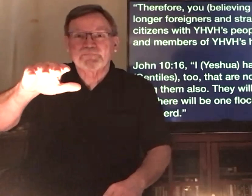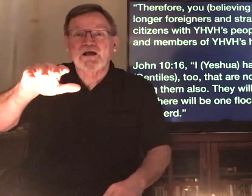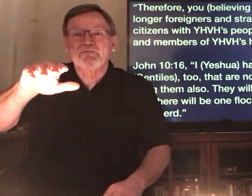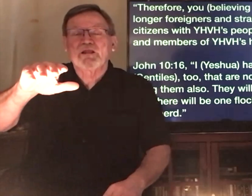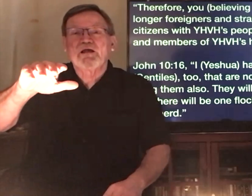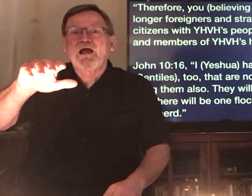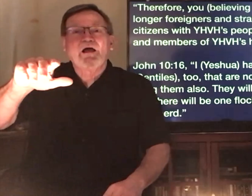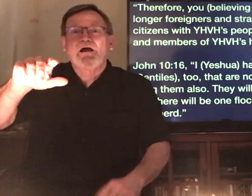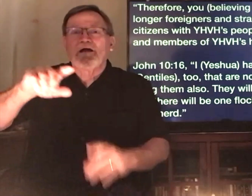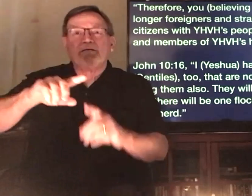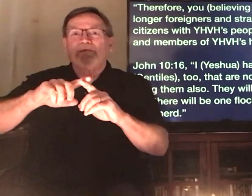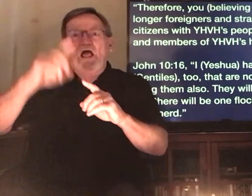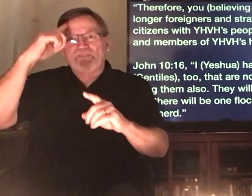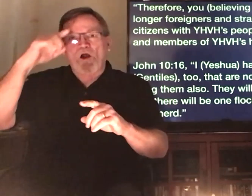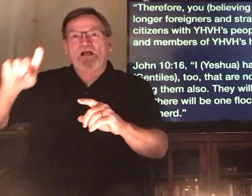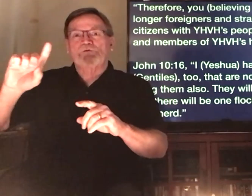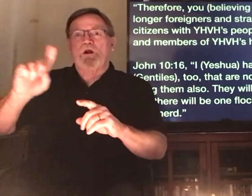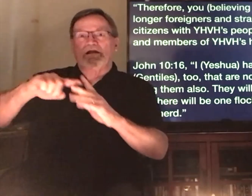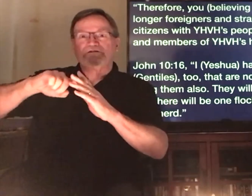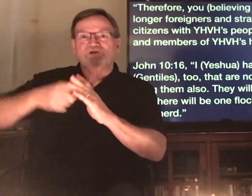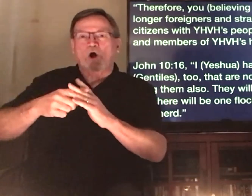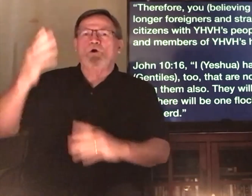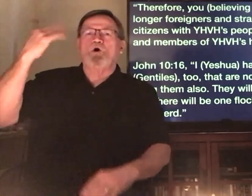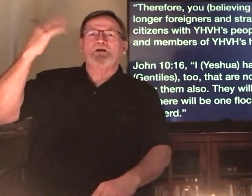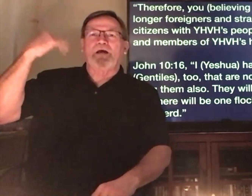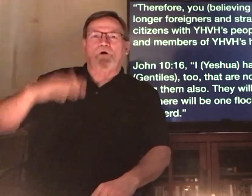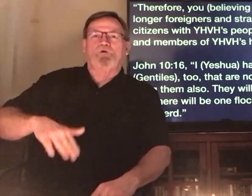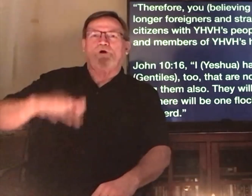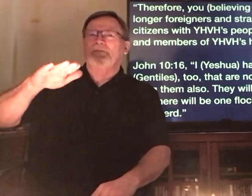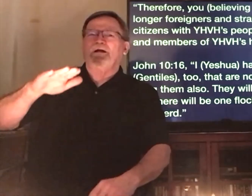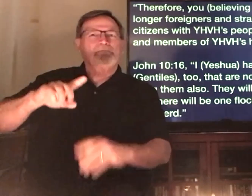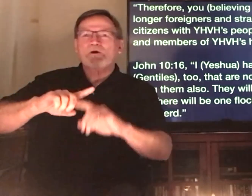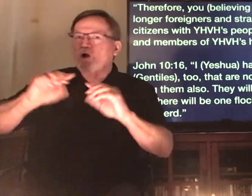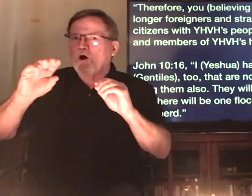man out of the two Gentiles.